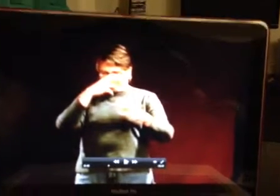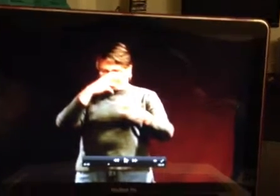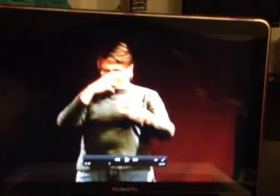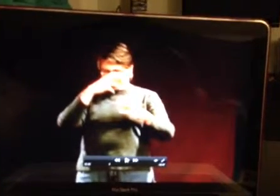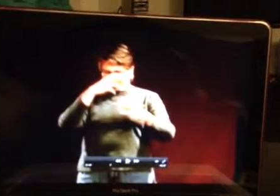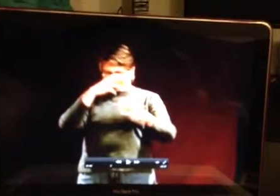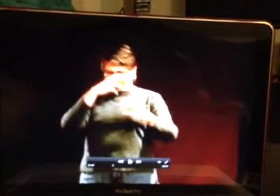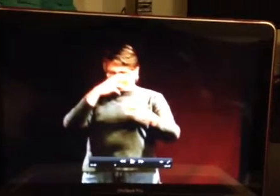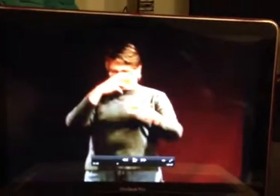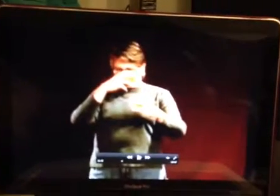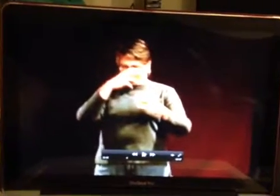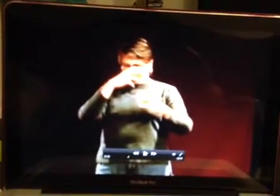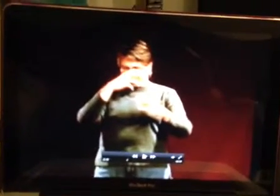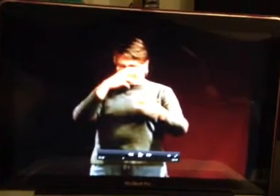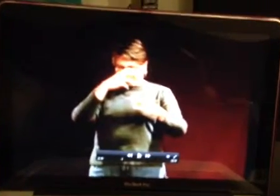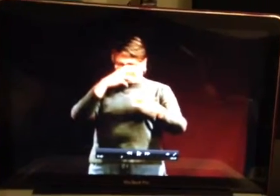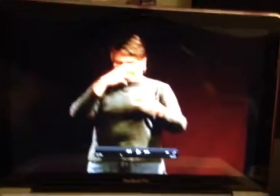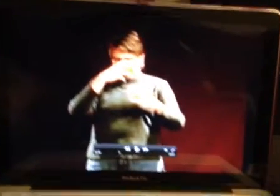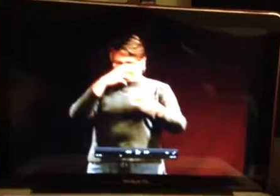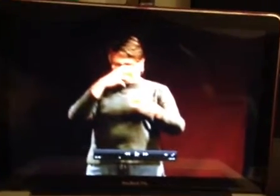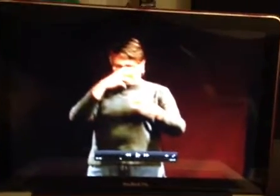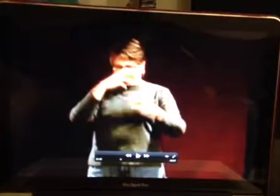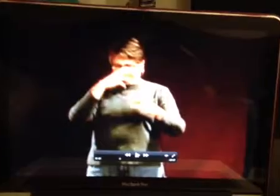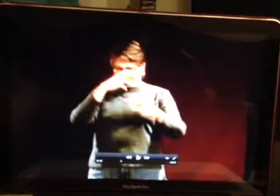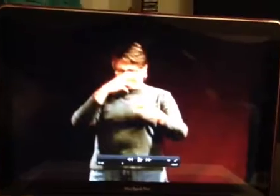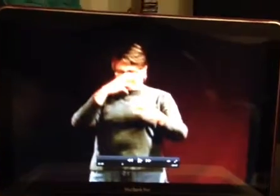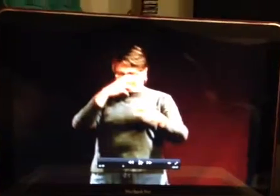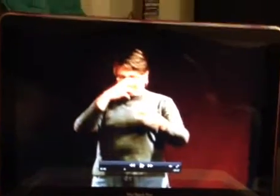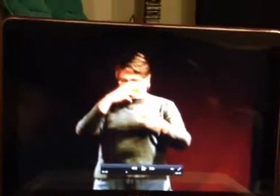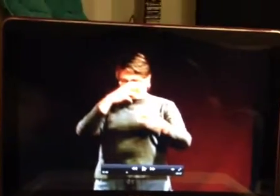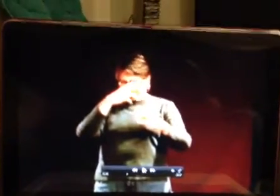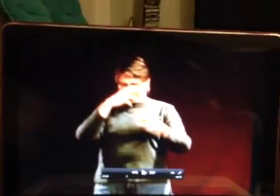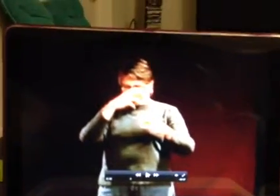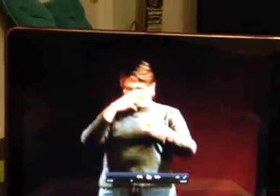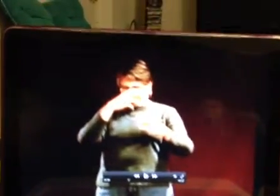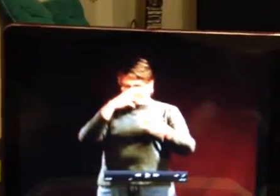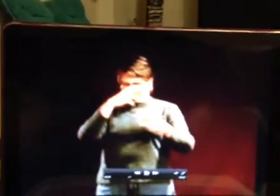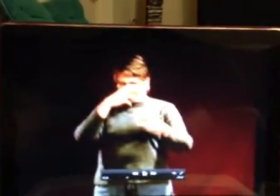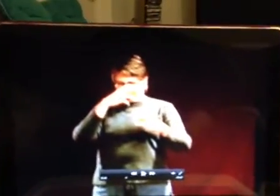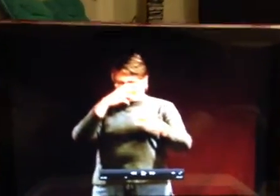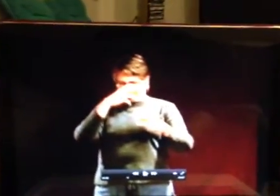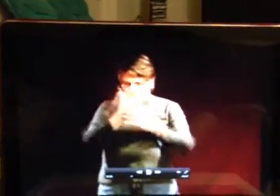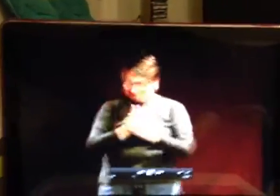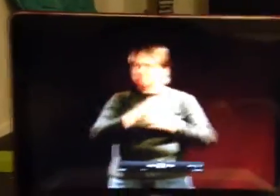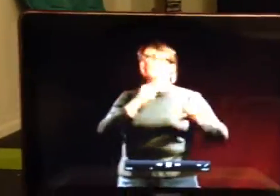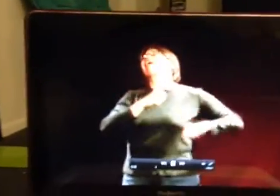portage, especially with kids. So the portage was pretty short. So anyway,